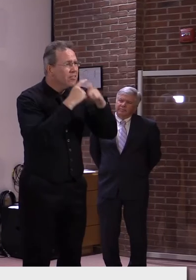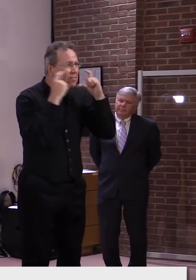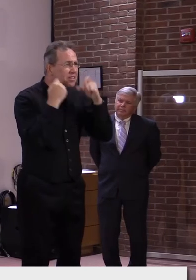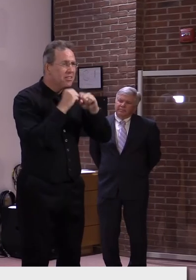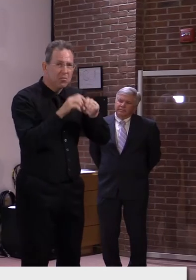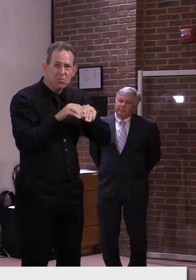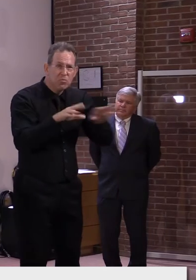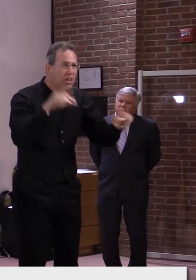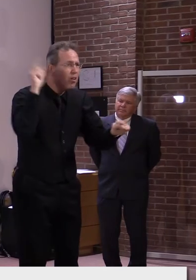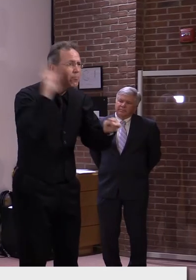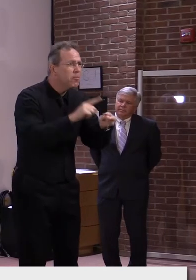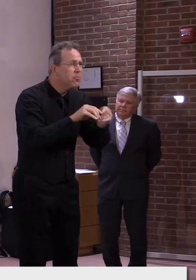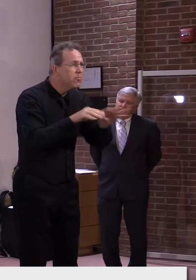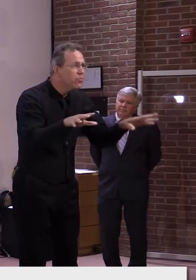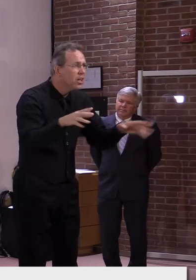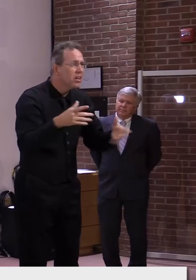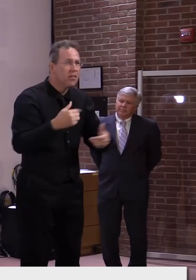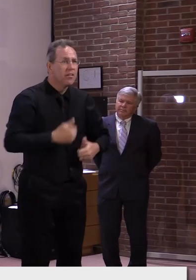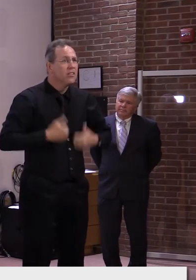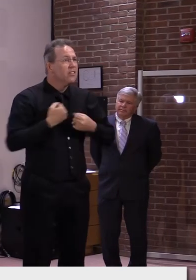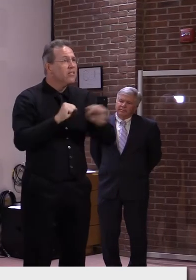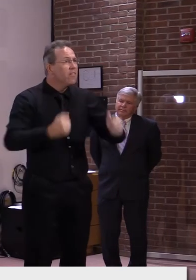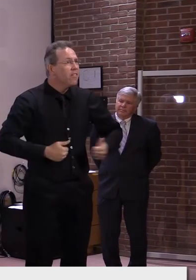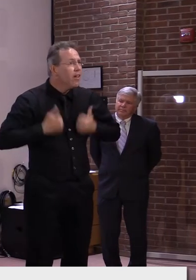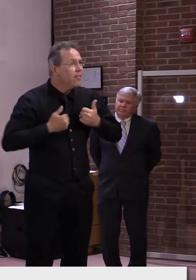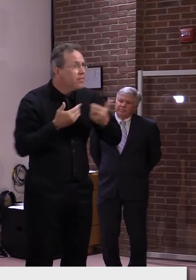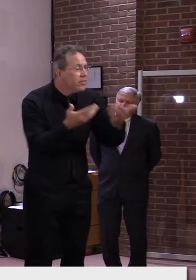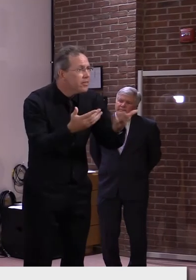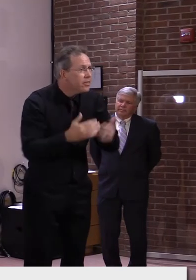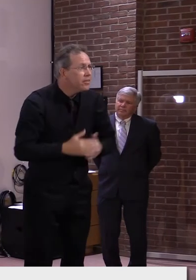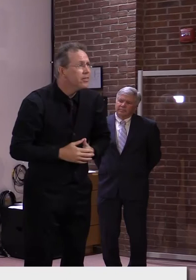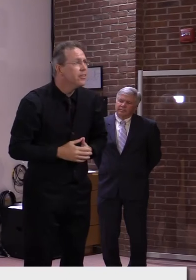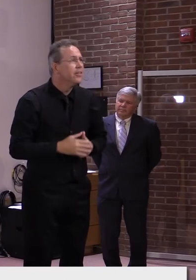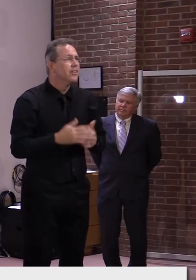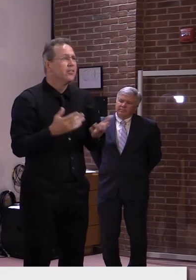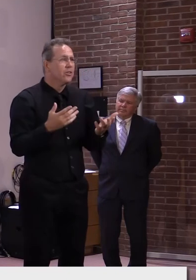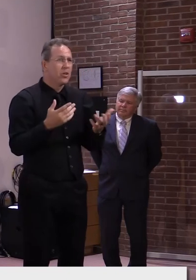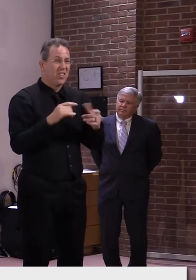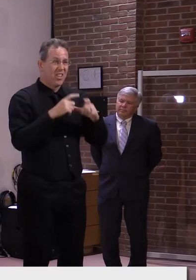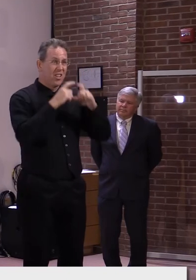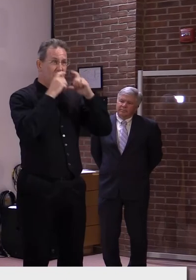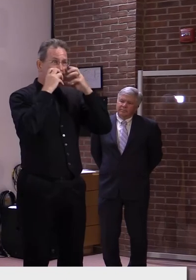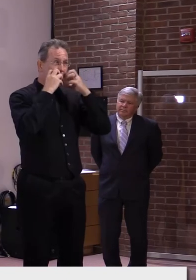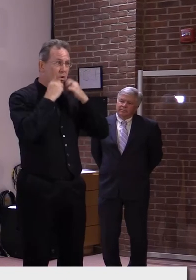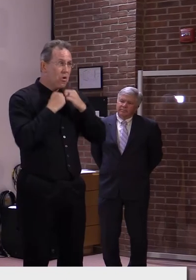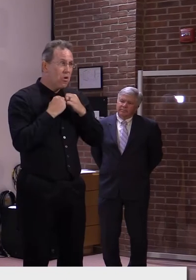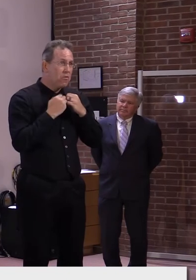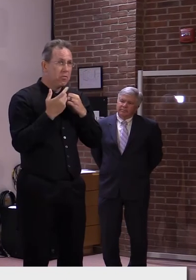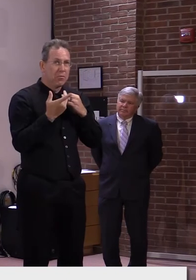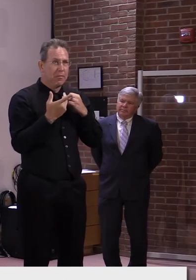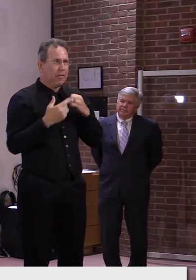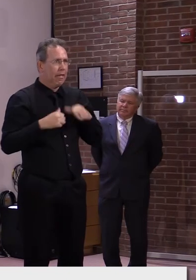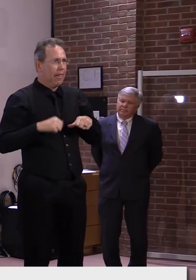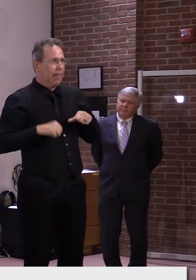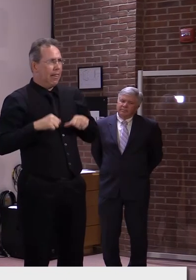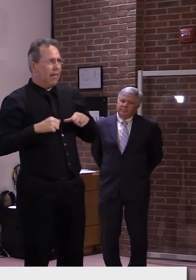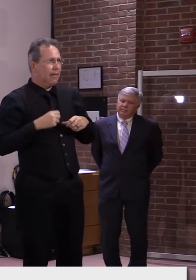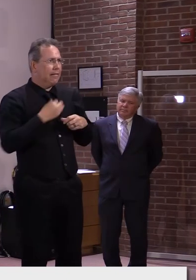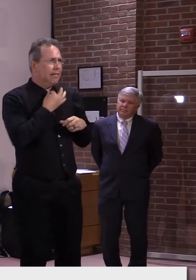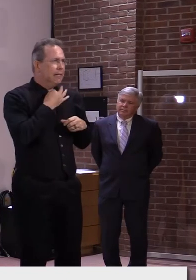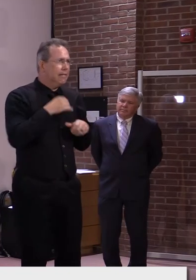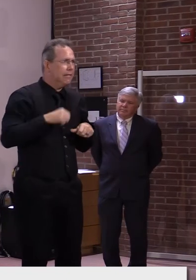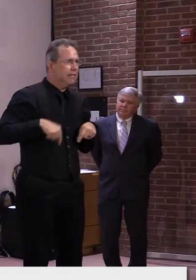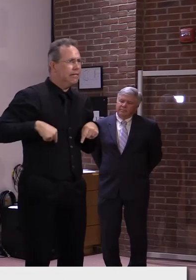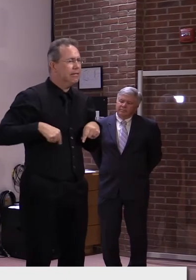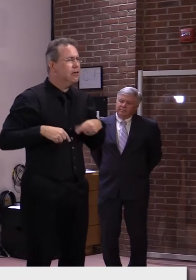well. And so giving those up is difficult. But we continue to watch the